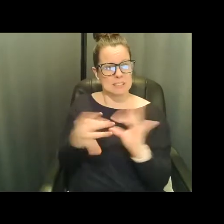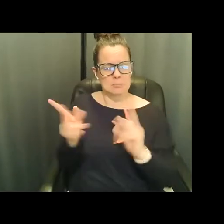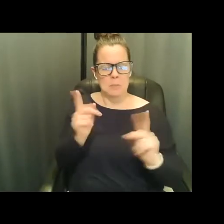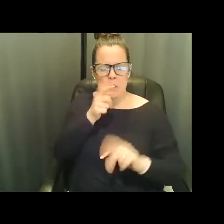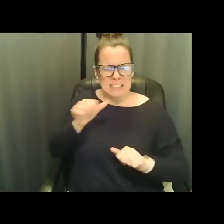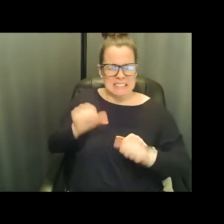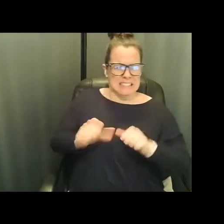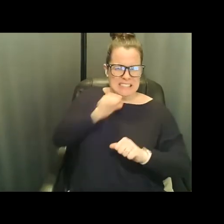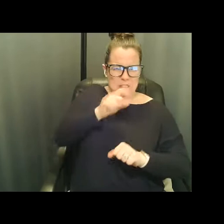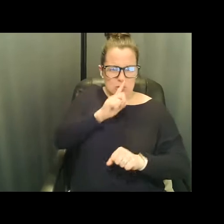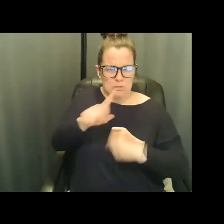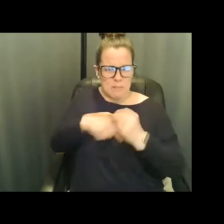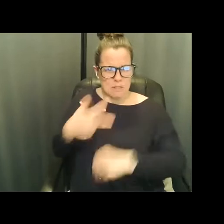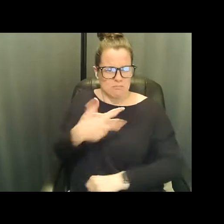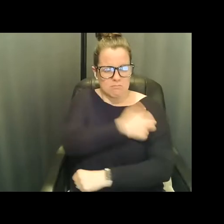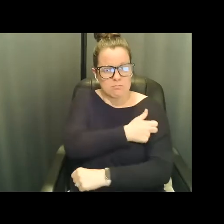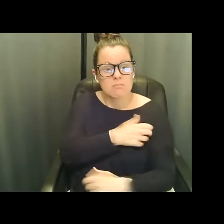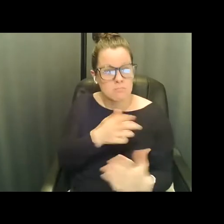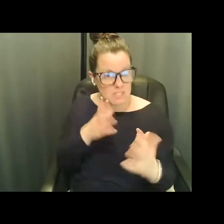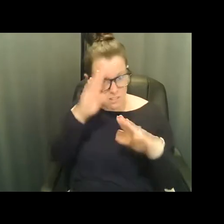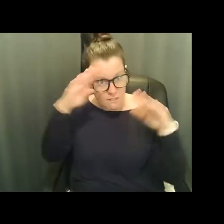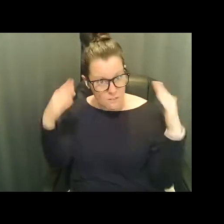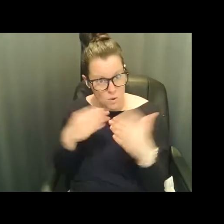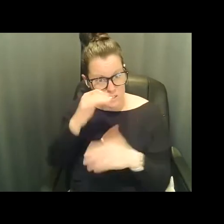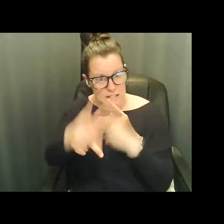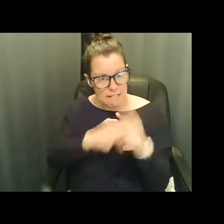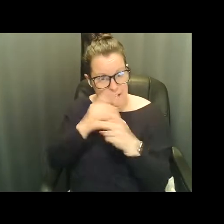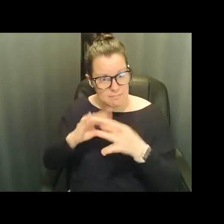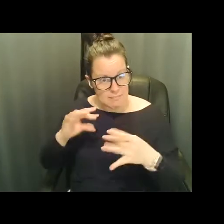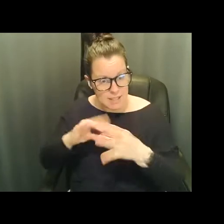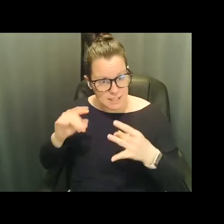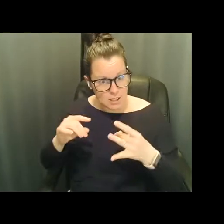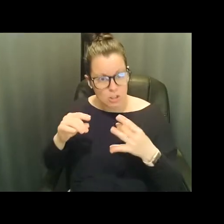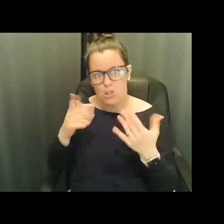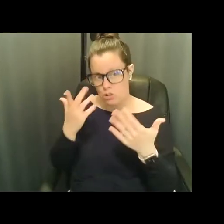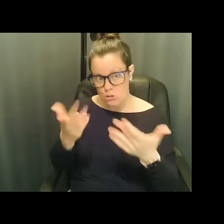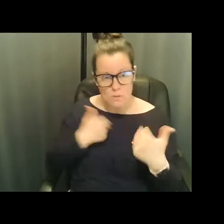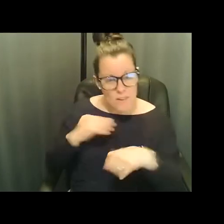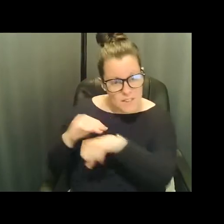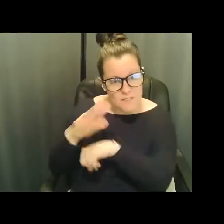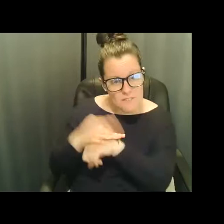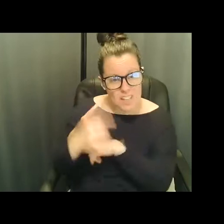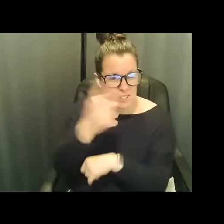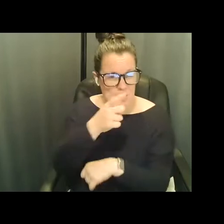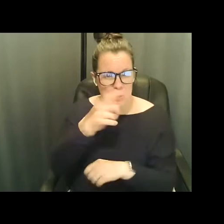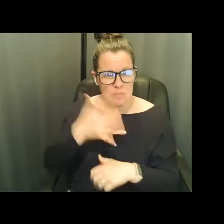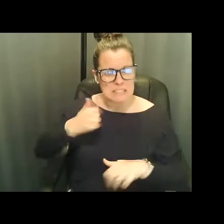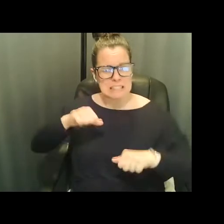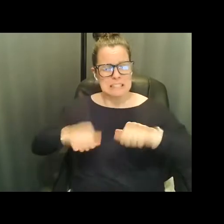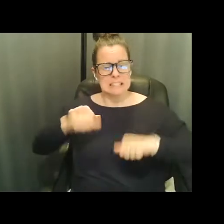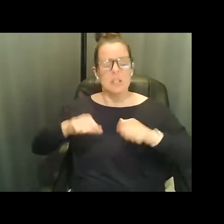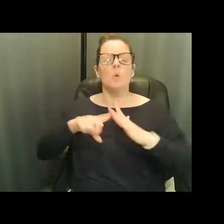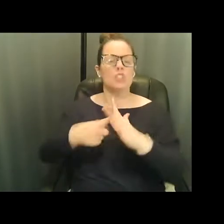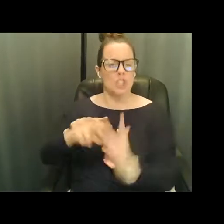vaccine. Has the county health department focused on this type of messaging? And do you have any advice for someone who might be hesitant? We can start with Nita